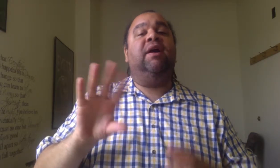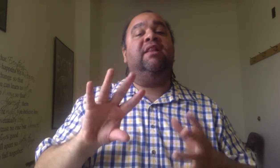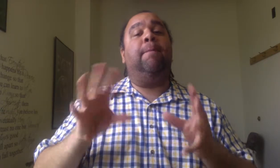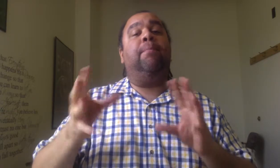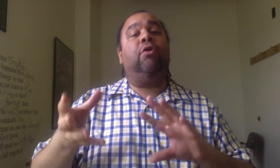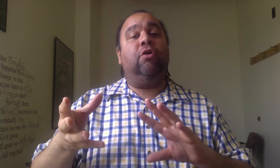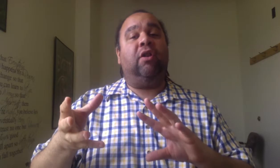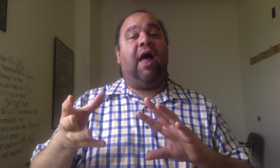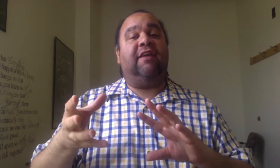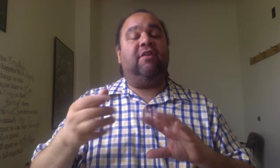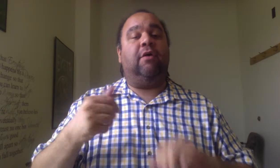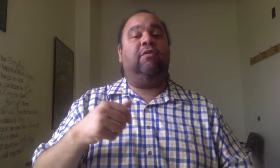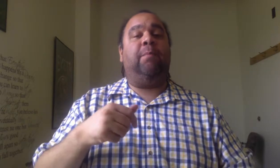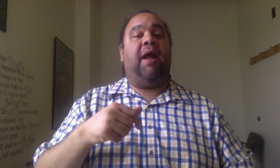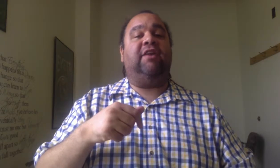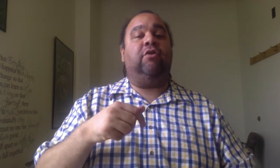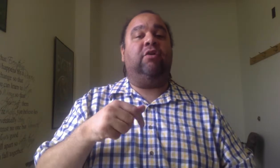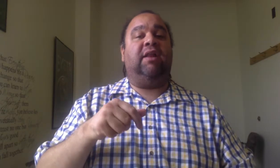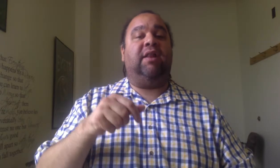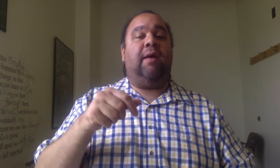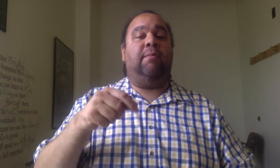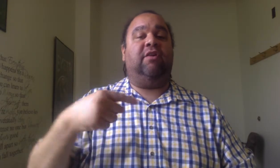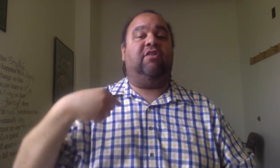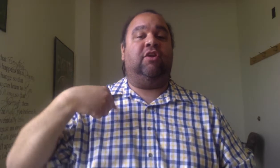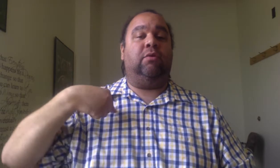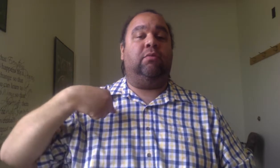then pluralize those by turning them into